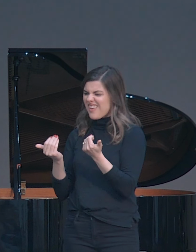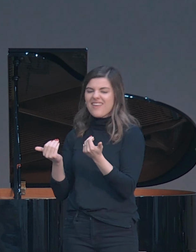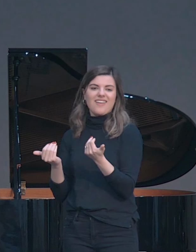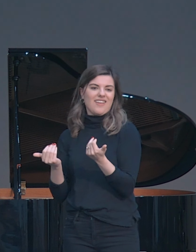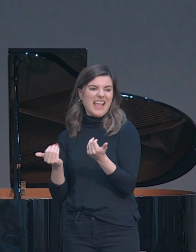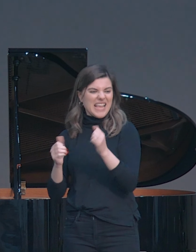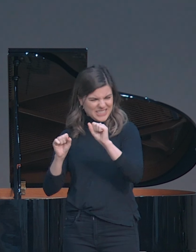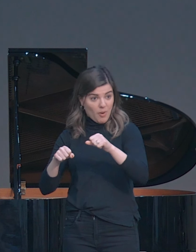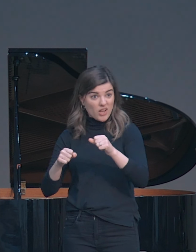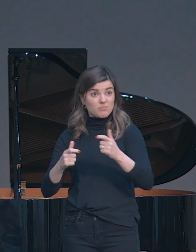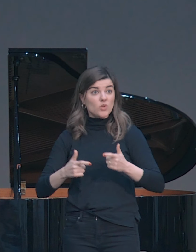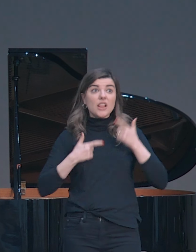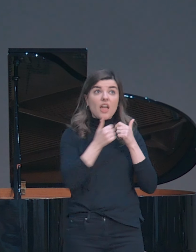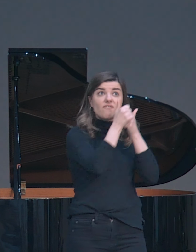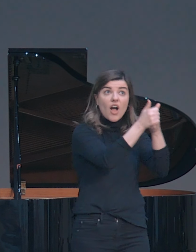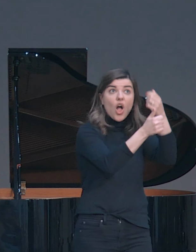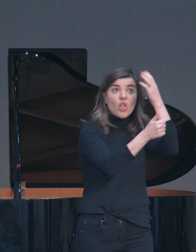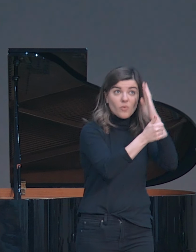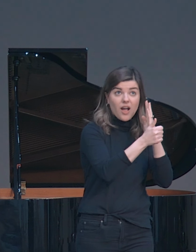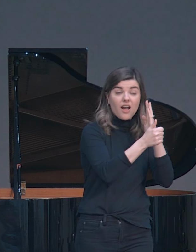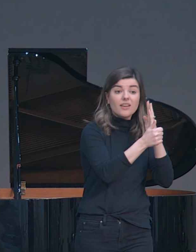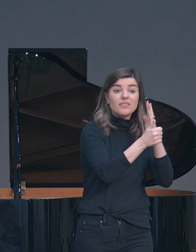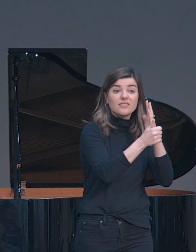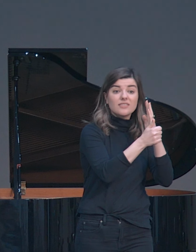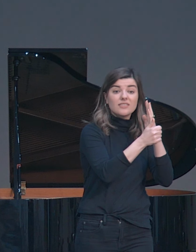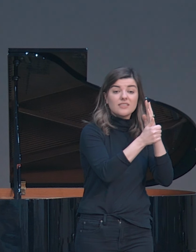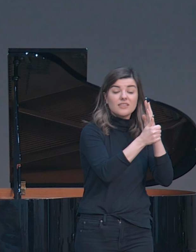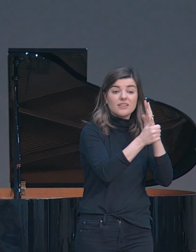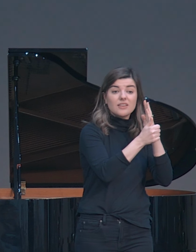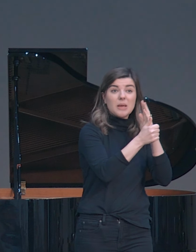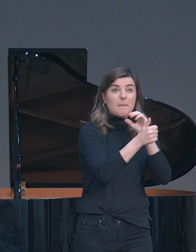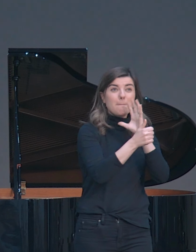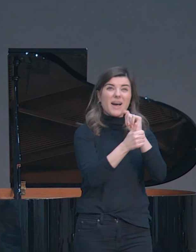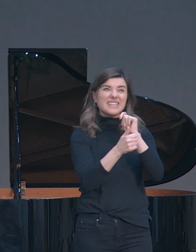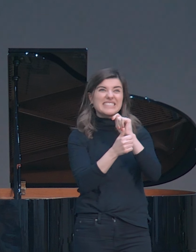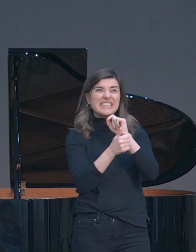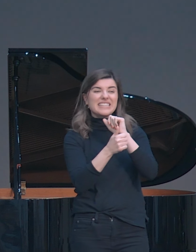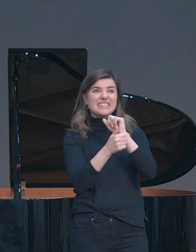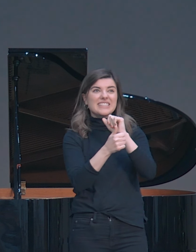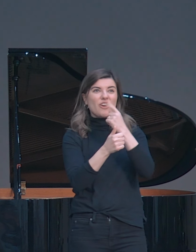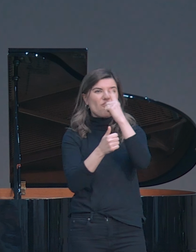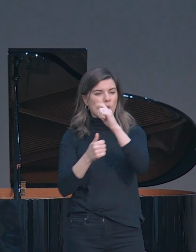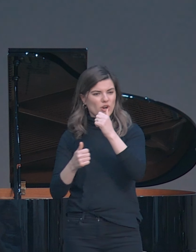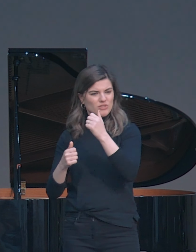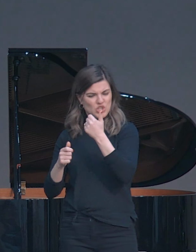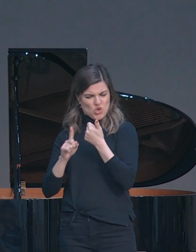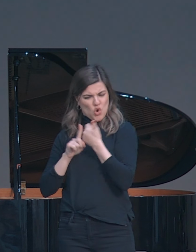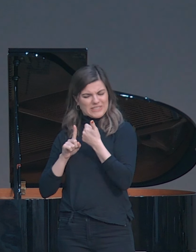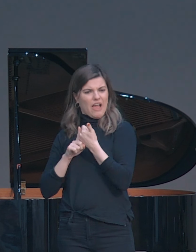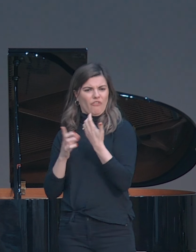to live for God in a way that is not for God, but for yourself.